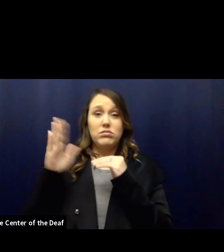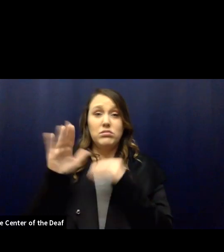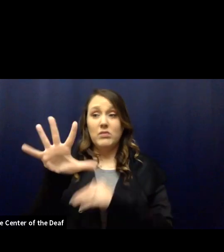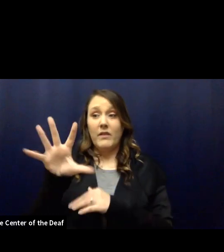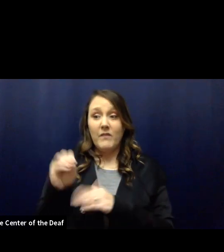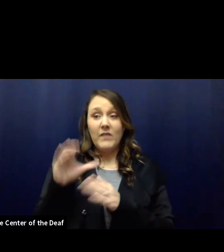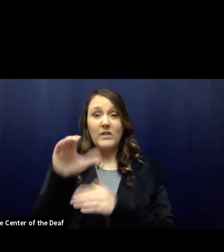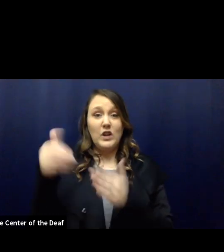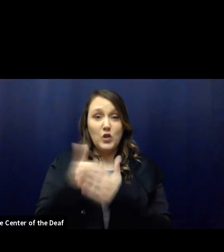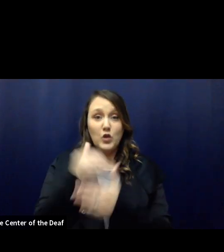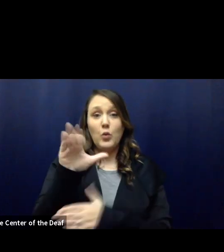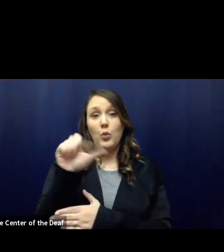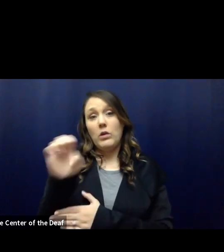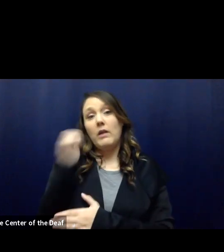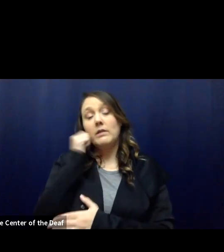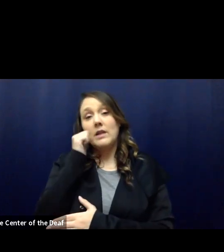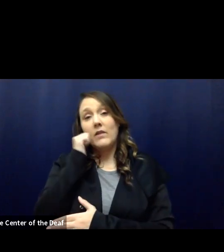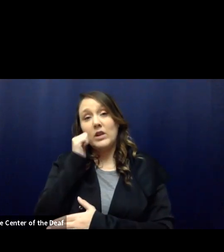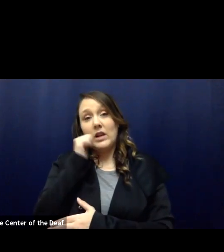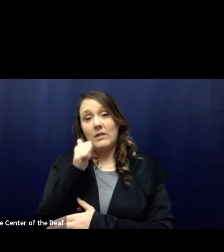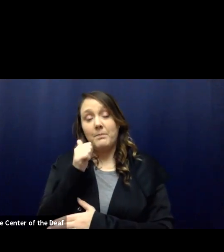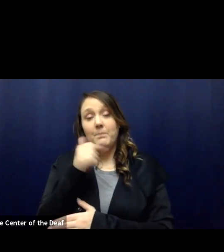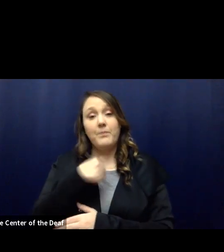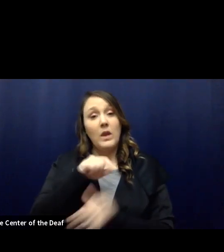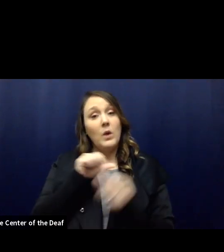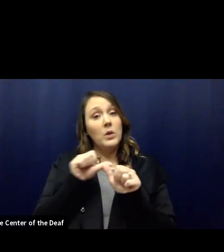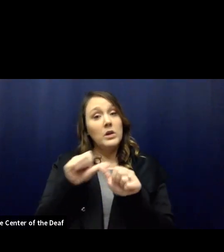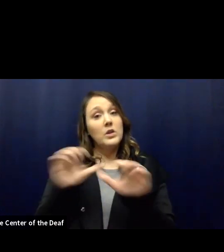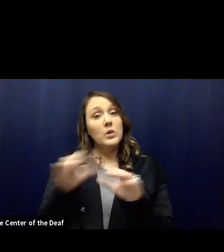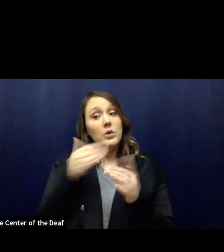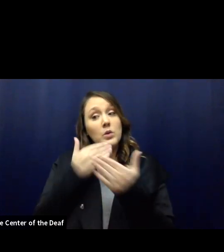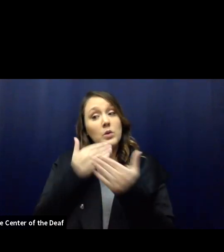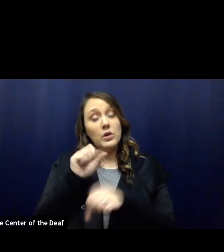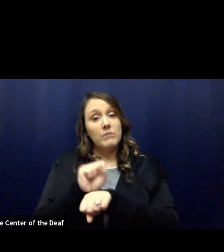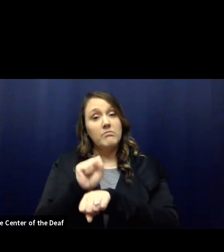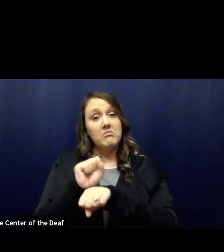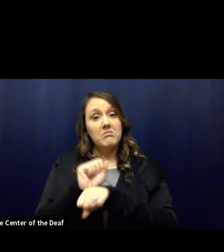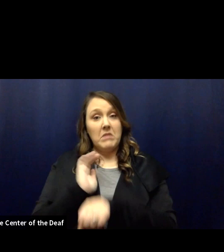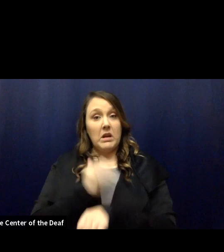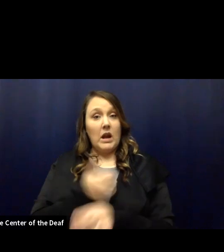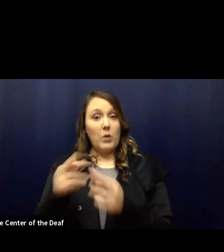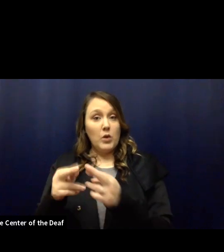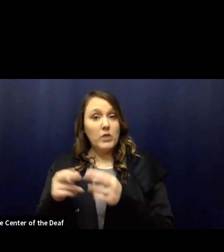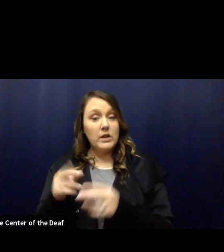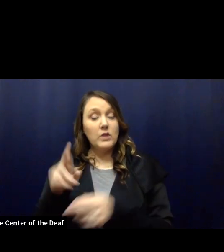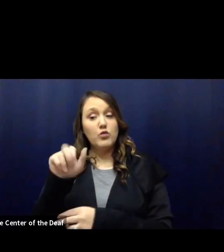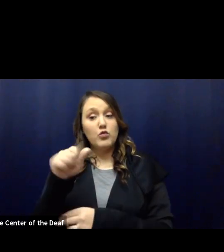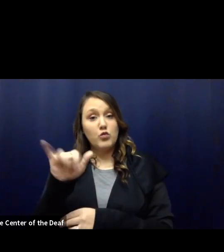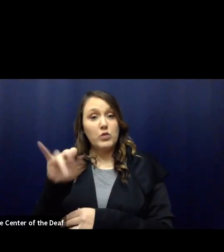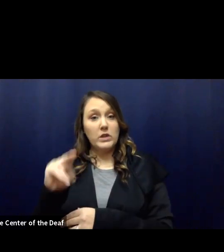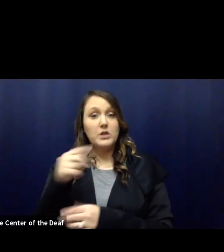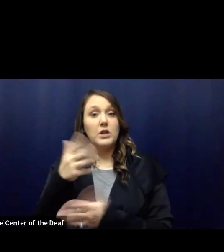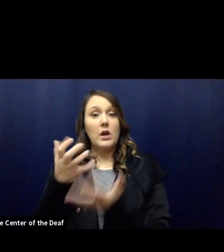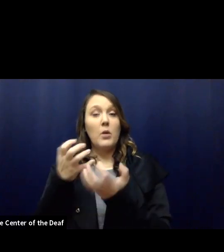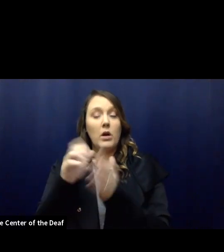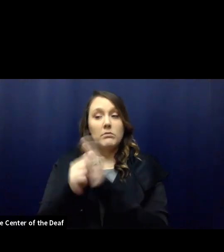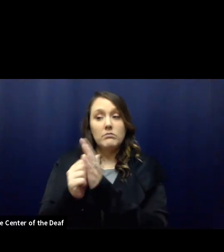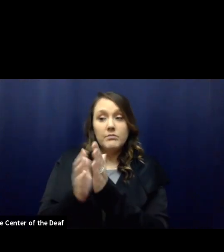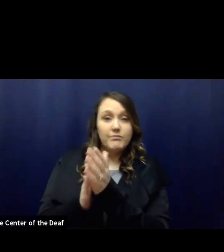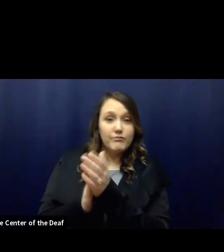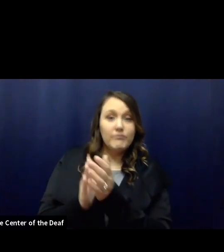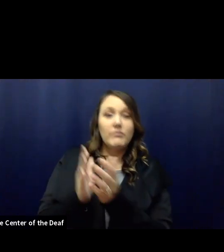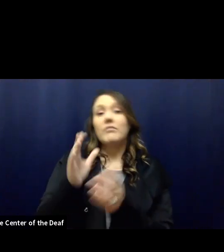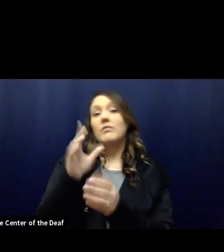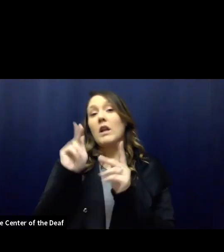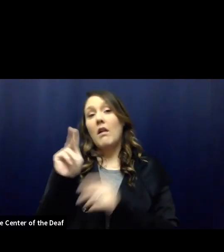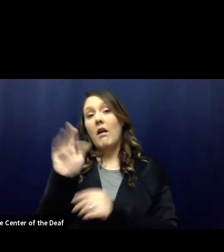several days. Again, we continue to do a good job in our region. And again, I want to just give credit to the Knox County Health Department for coordinating a